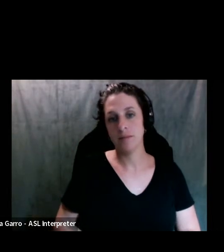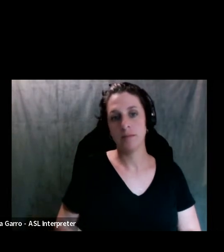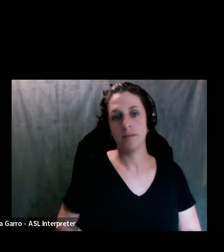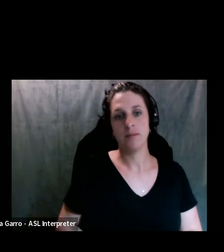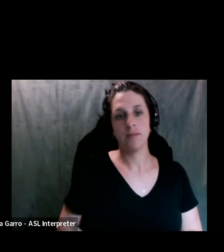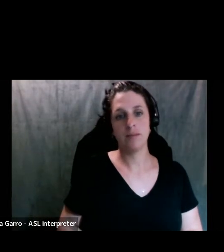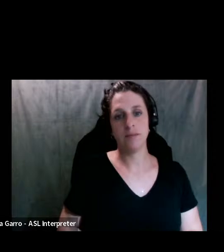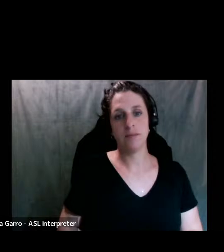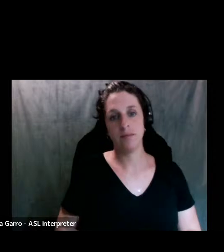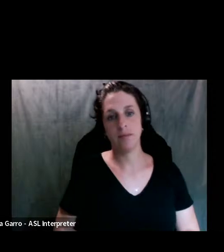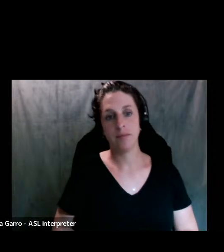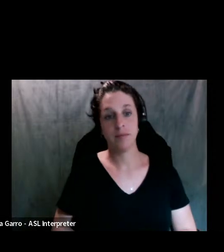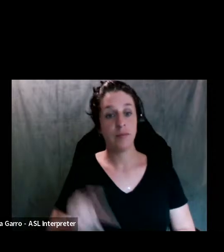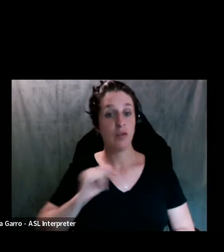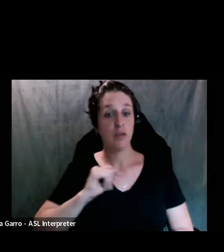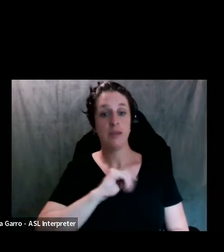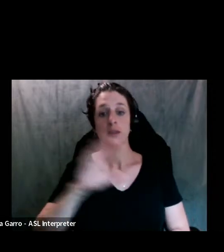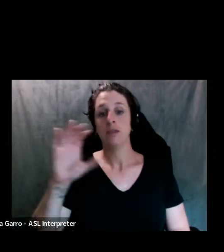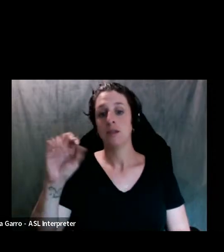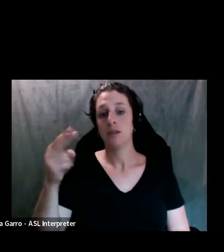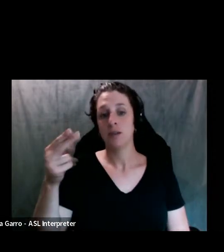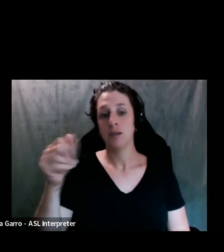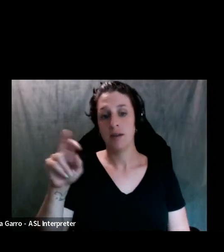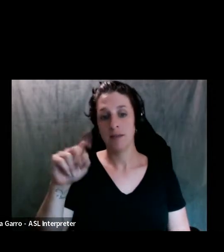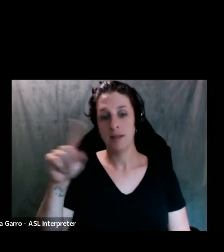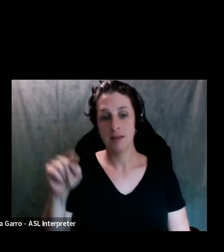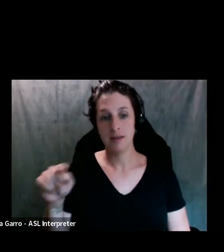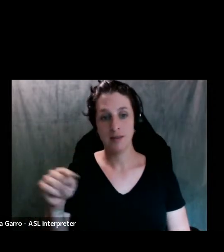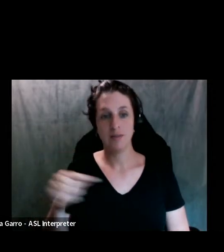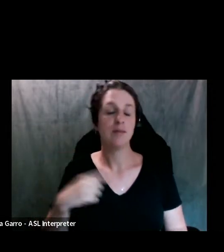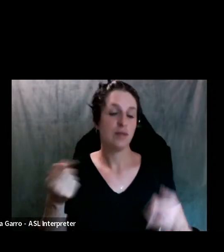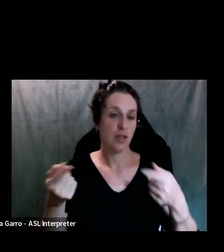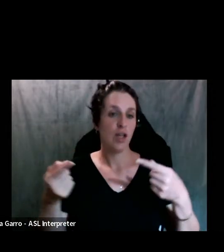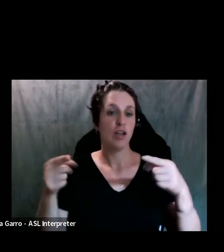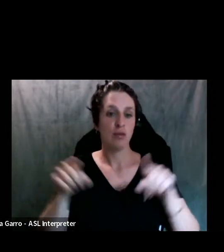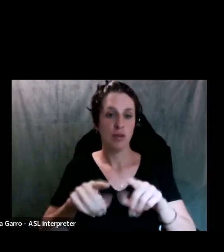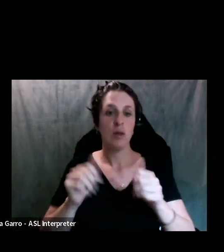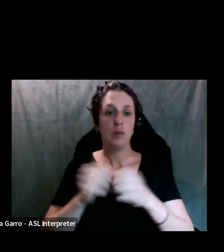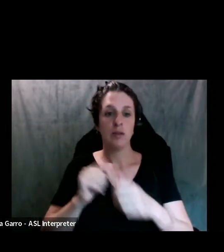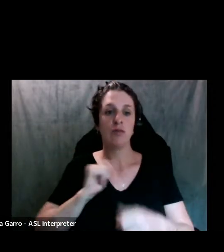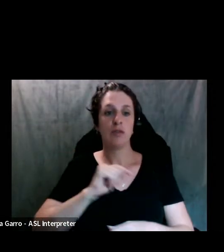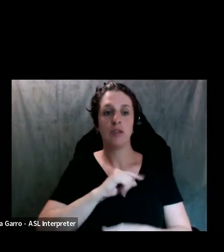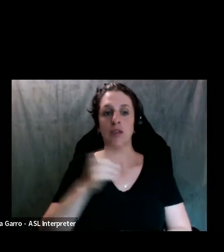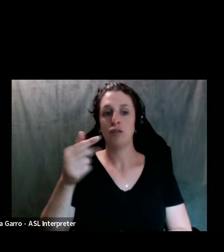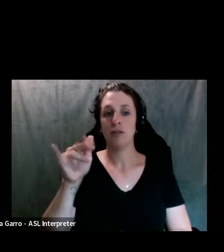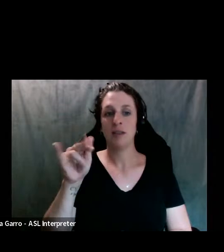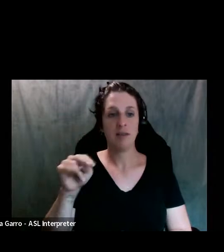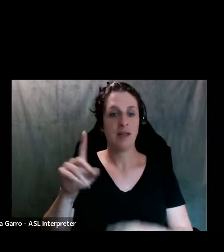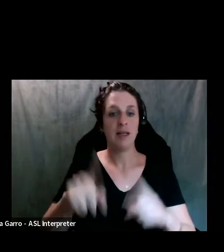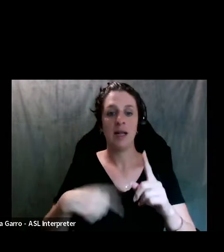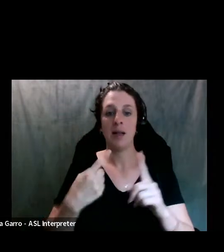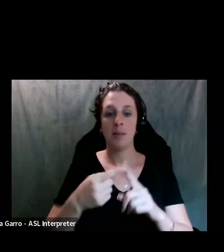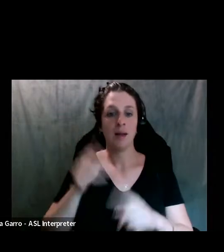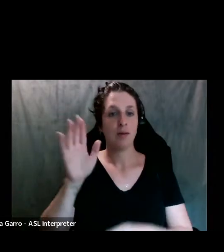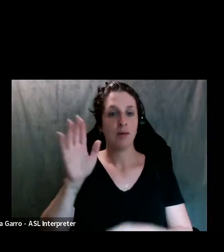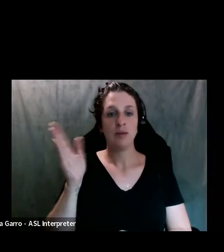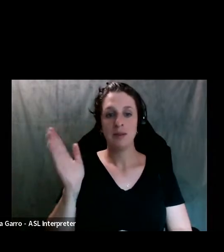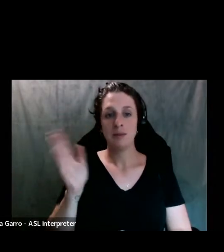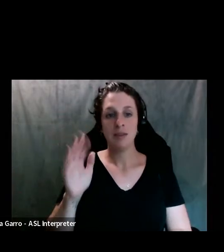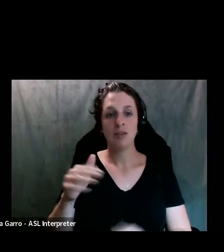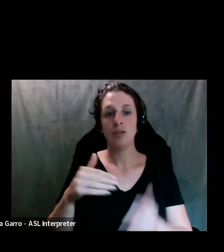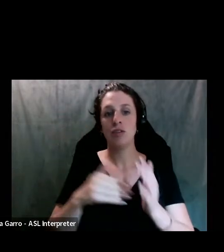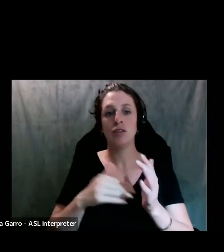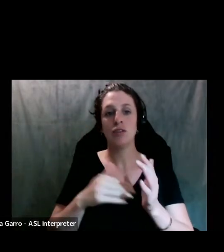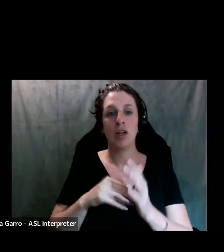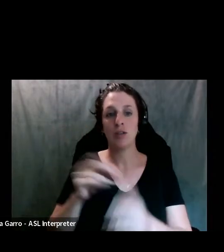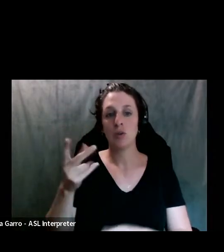Trustee Chavez. Oh, thank you. Thank you. I do agree with Trustee Griffin about your speech, Dr. Showman being better than